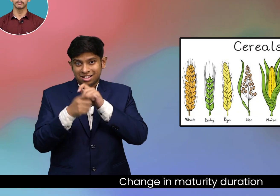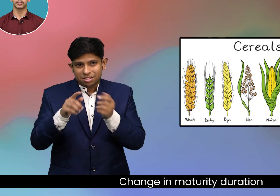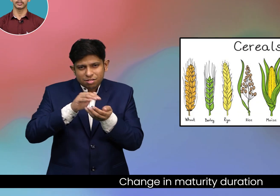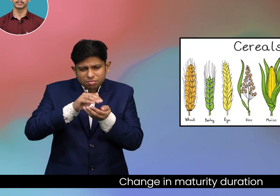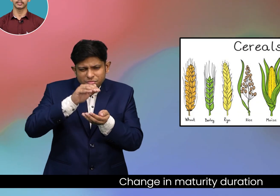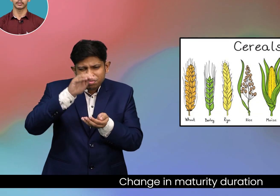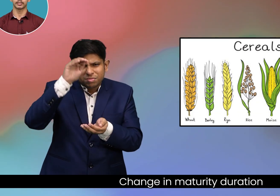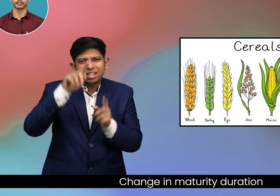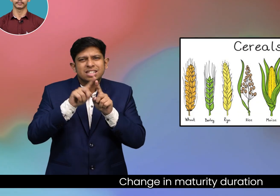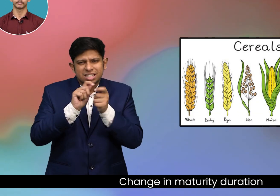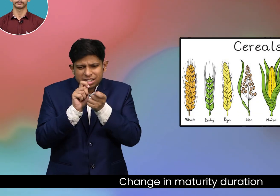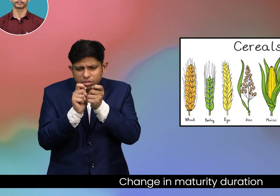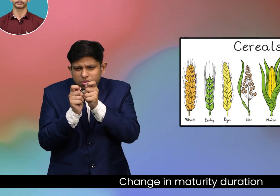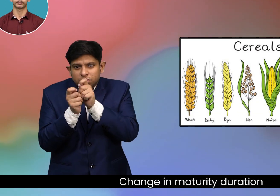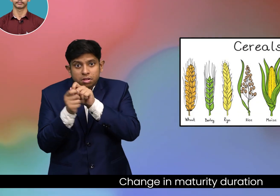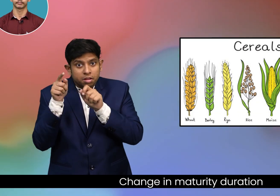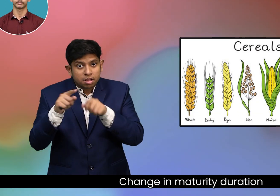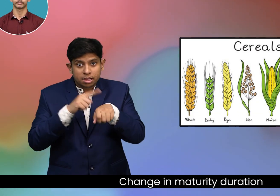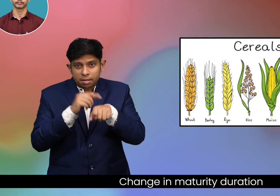Change in maturity duration.